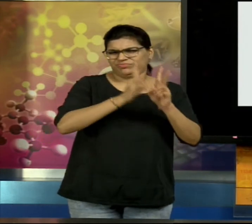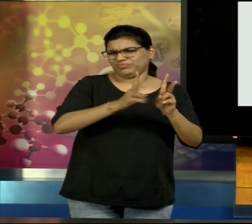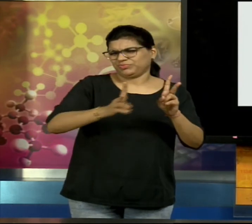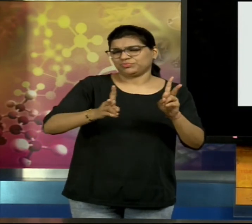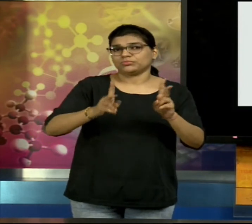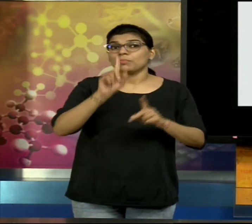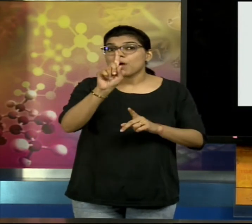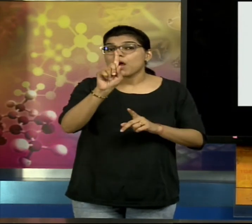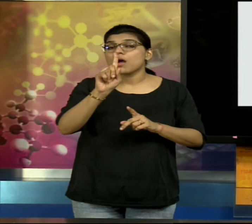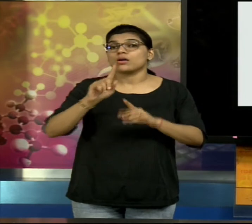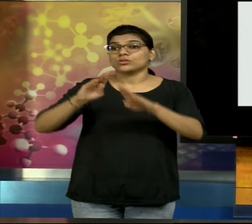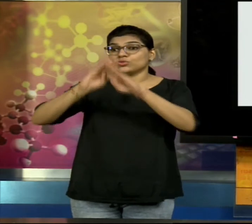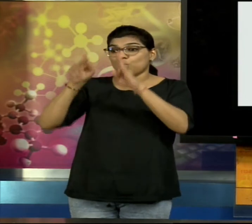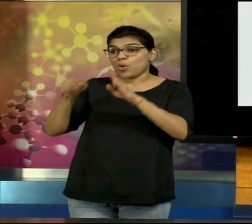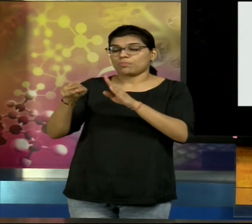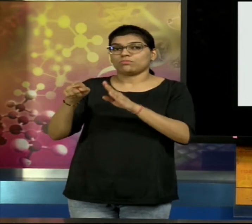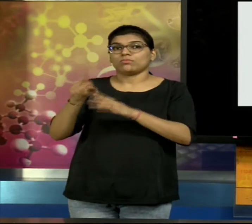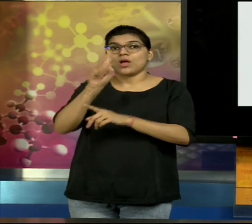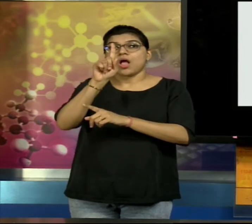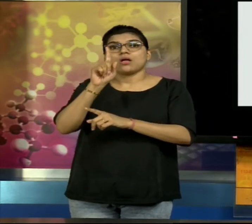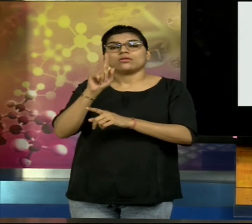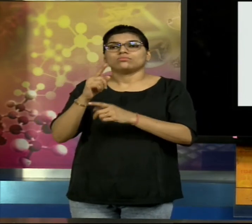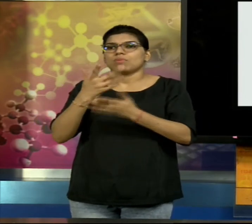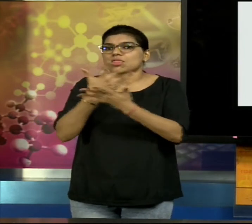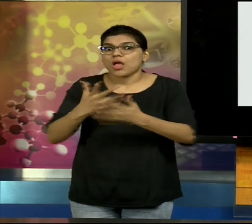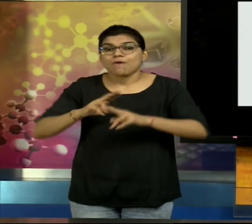In big stores or big malls,